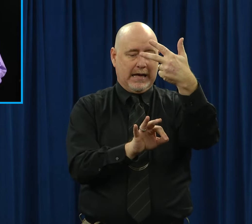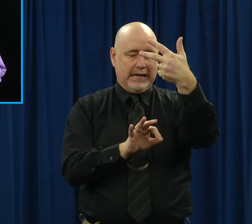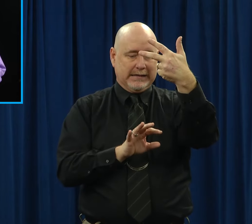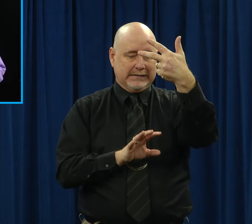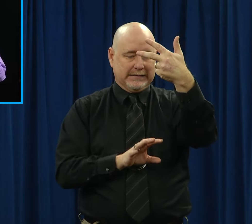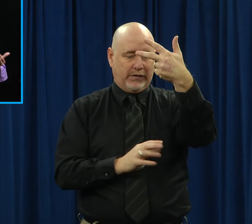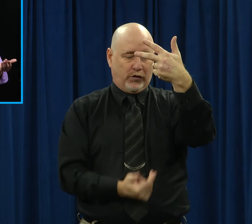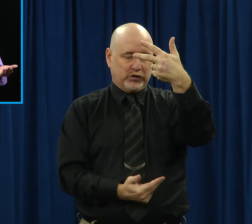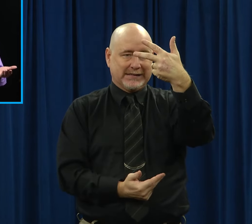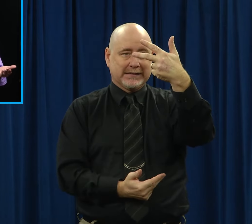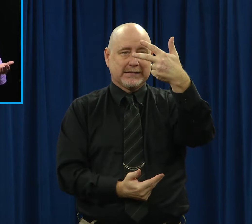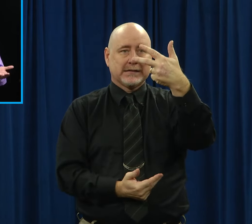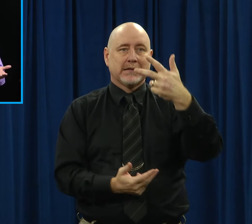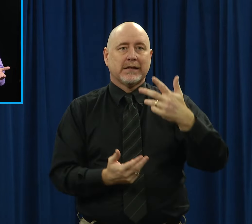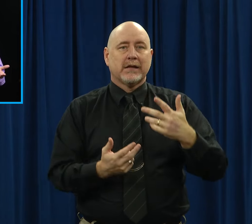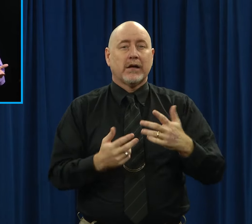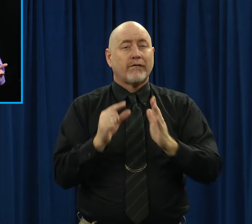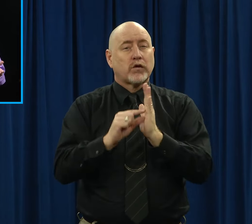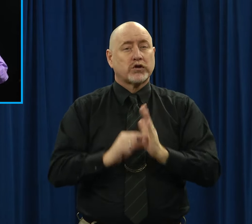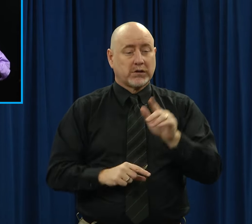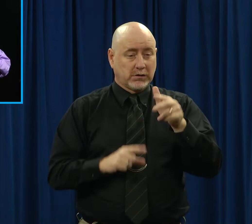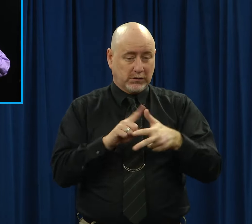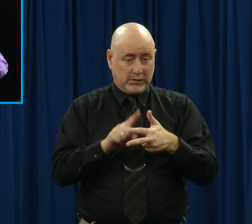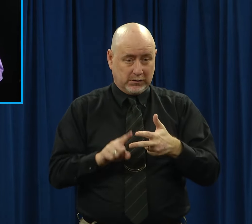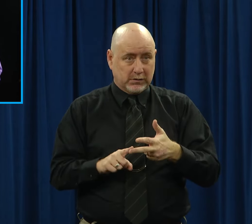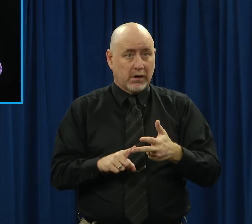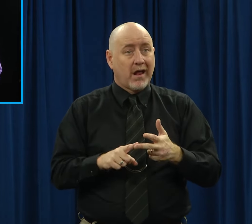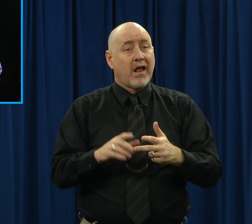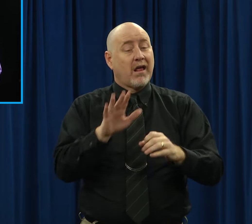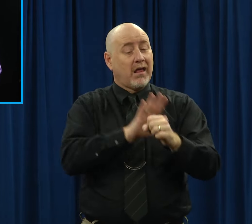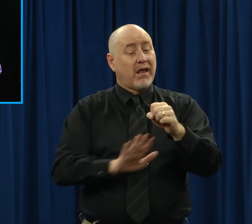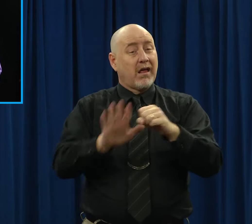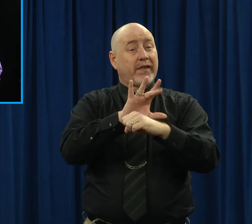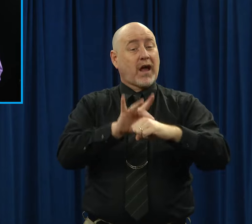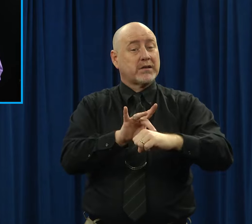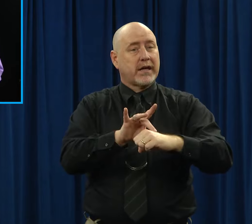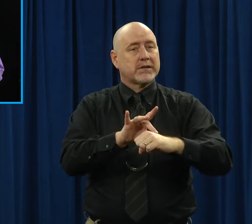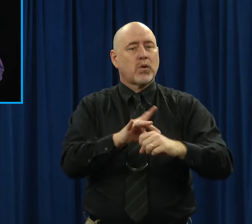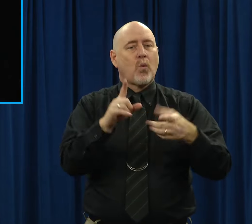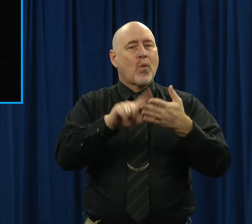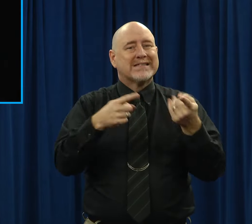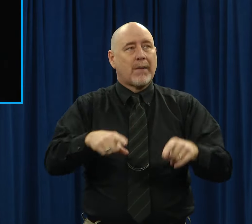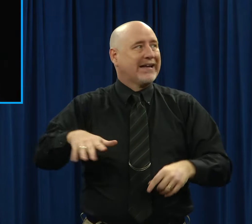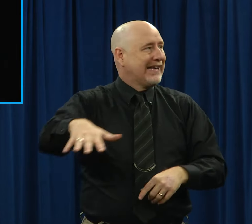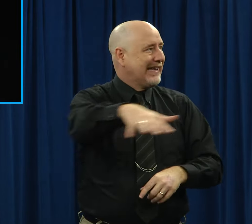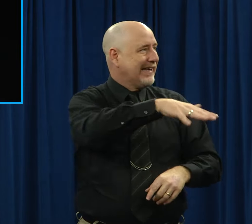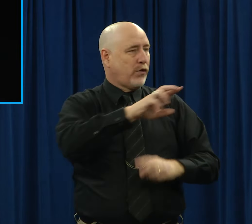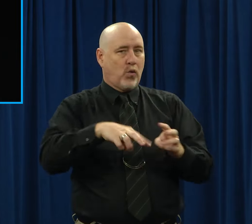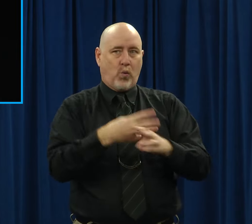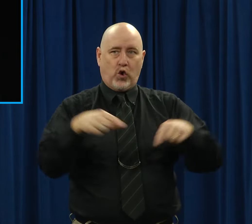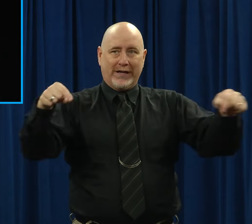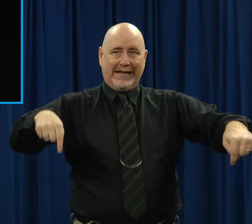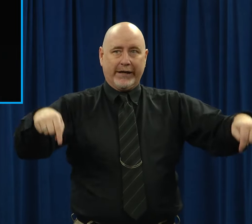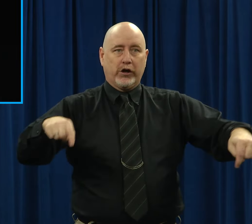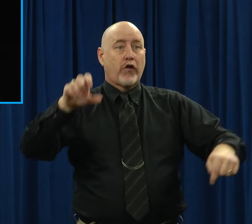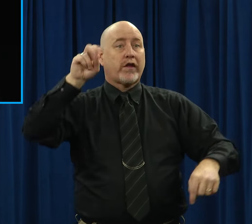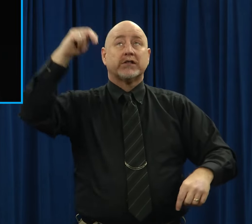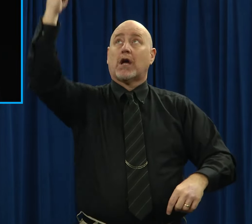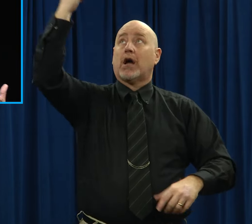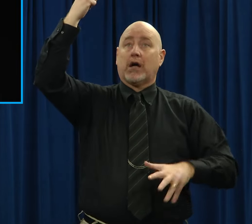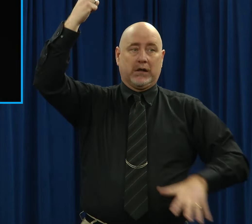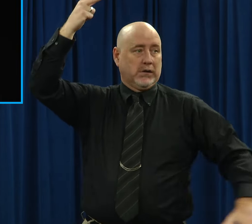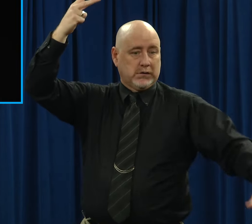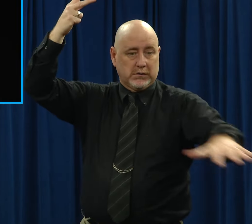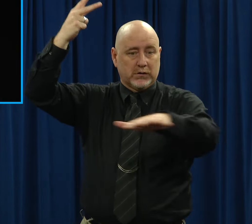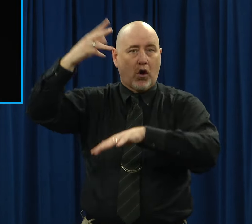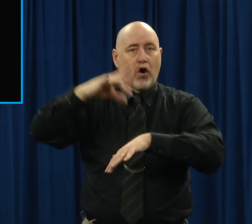used in verse 9, it's used in verse 13. And the context of this passage is things going on in this world, things under